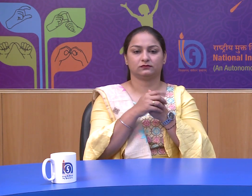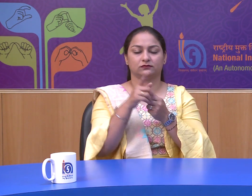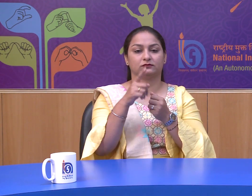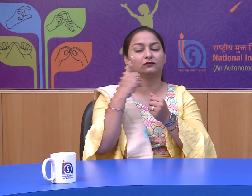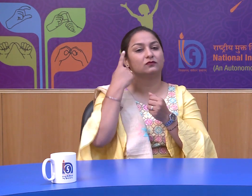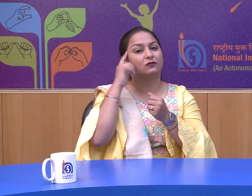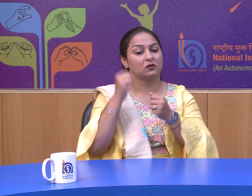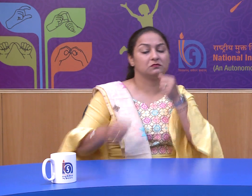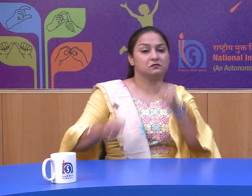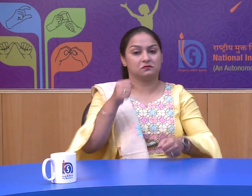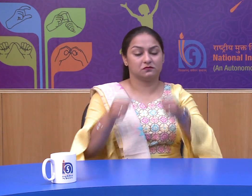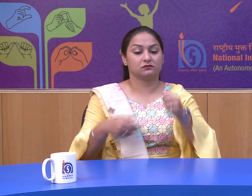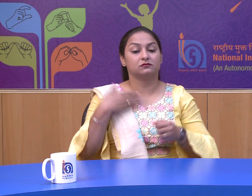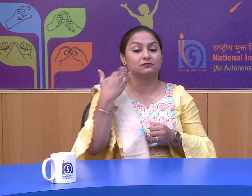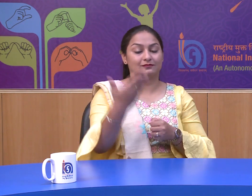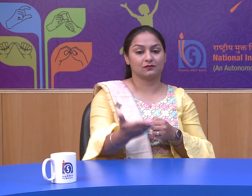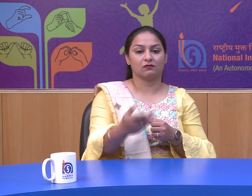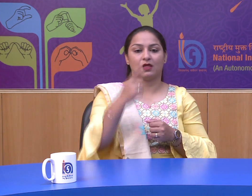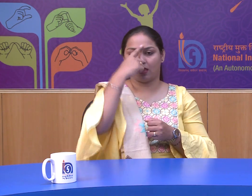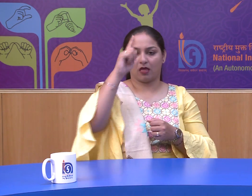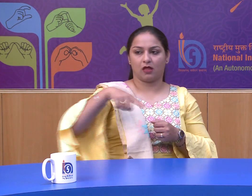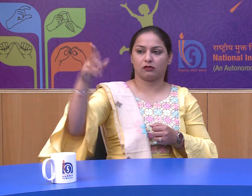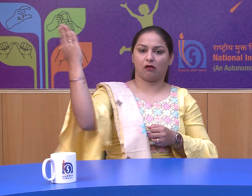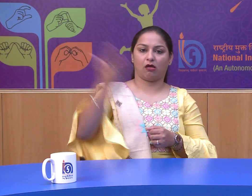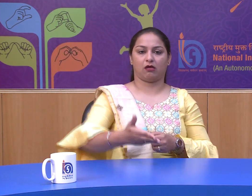marched towards India.